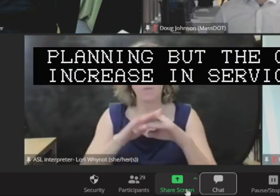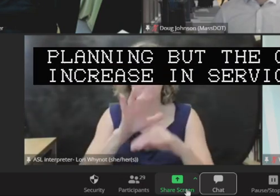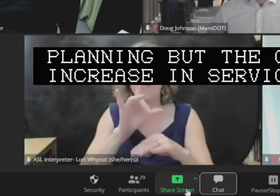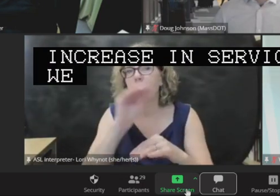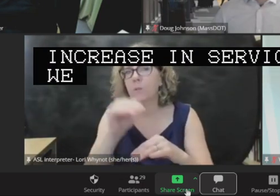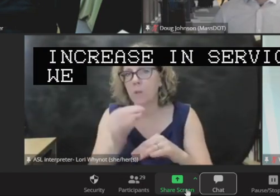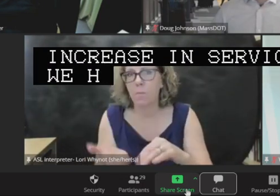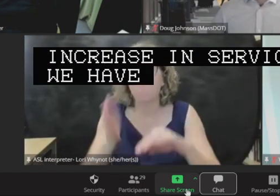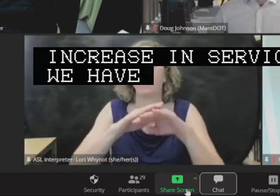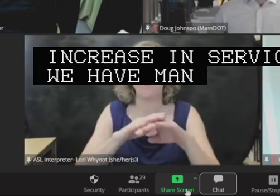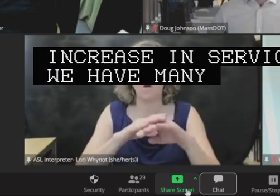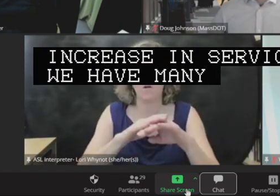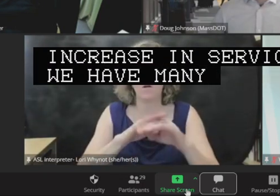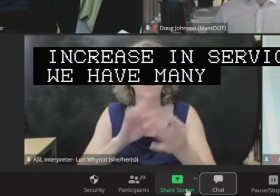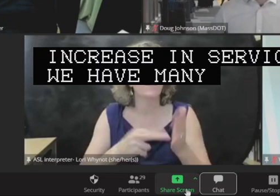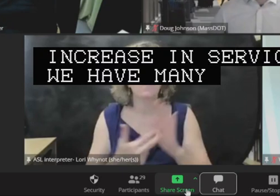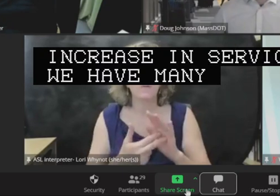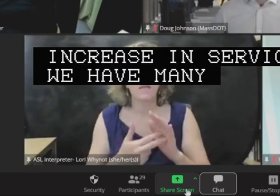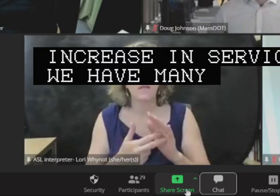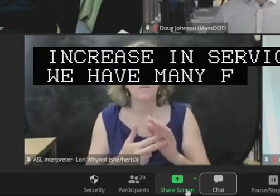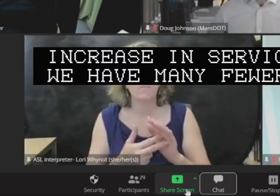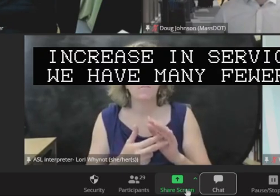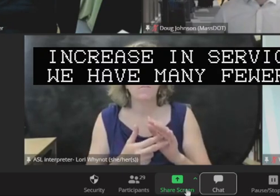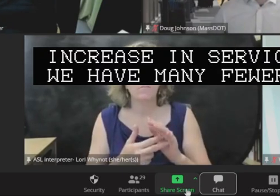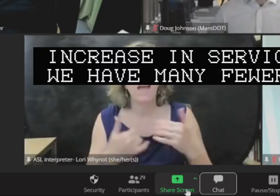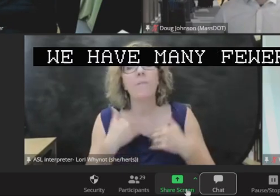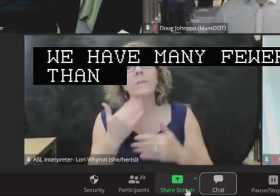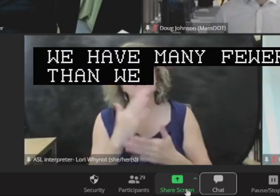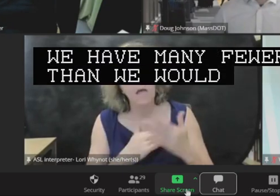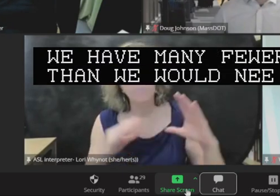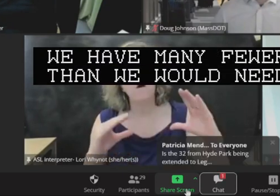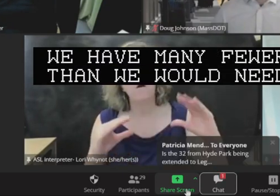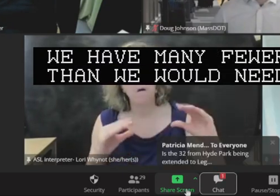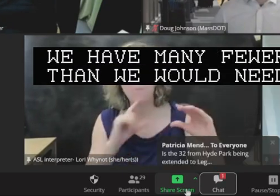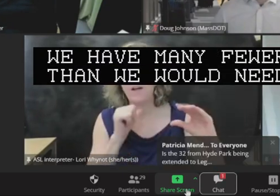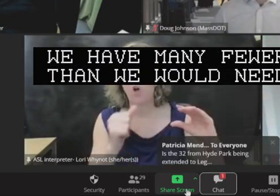trade-offs than we would need to make otherwise.